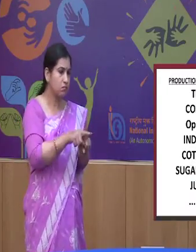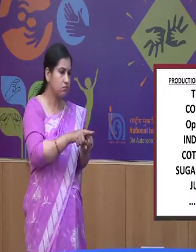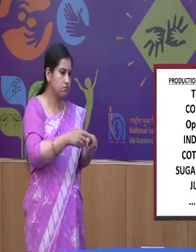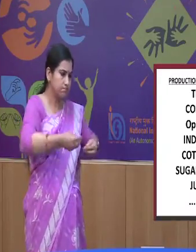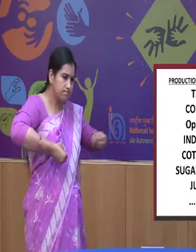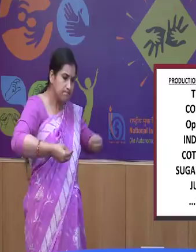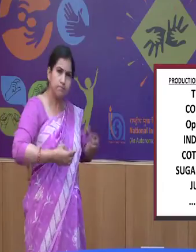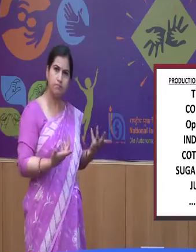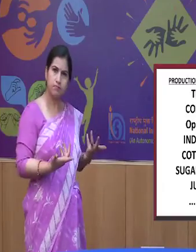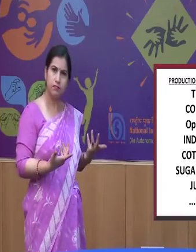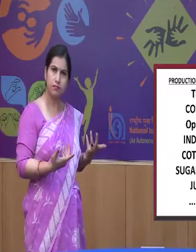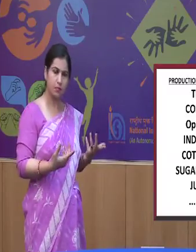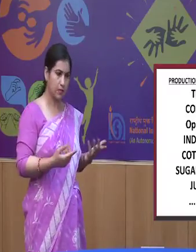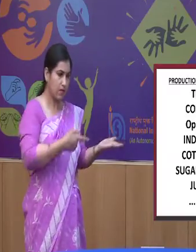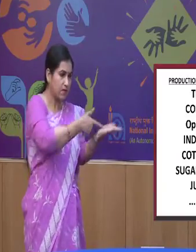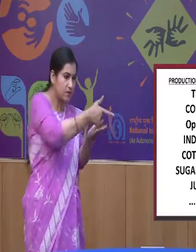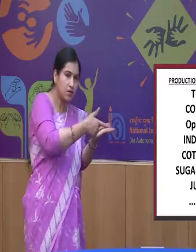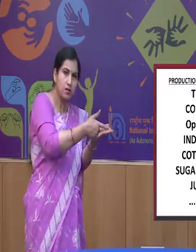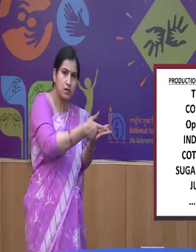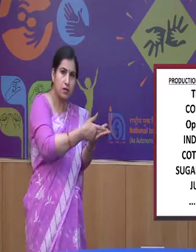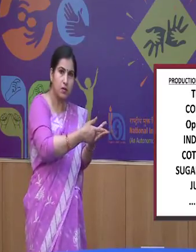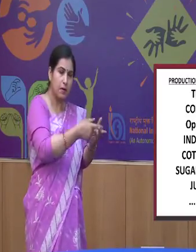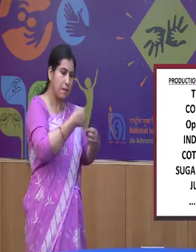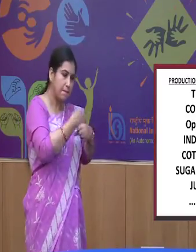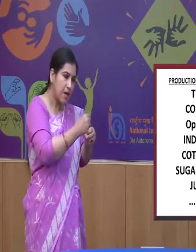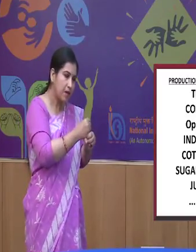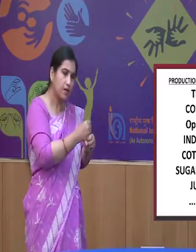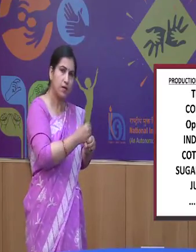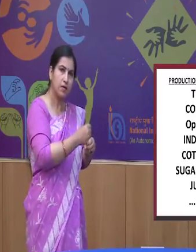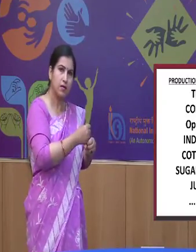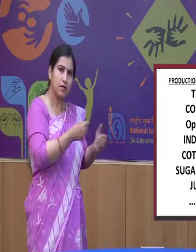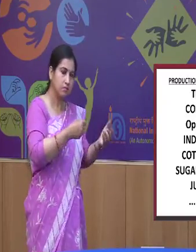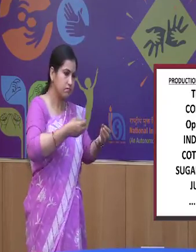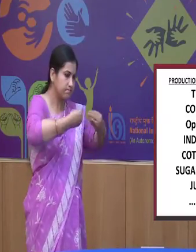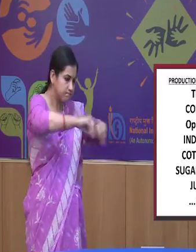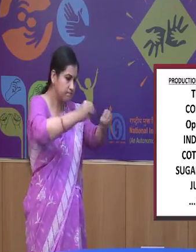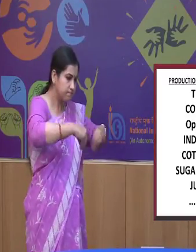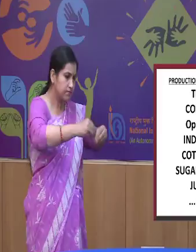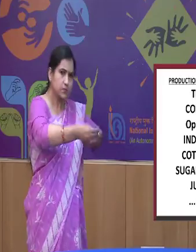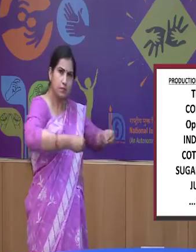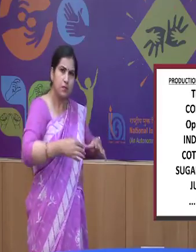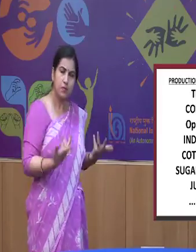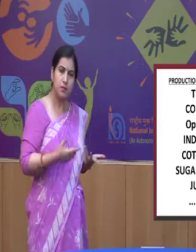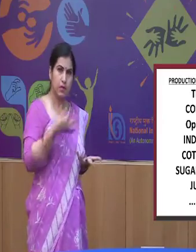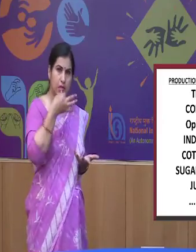Commercialization of agriculture means the production of commercial crops like tea,